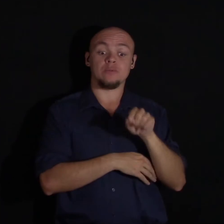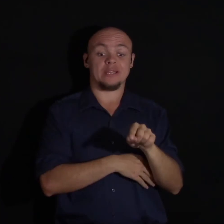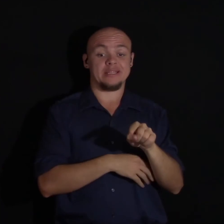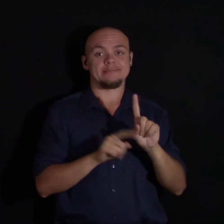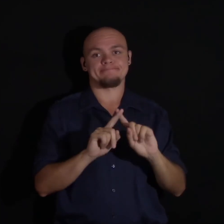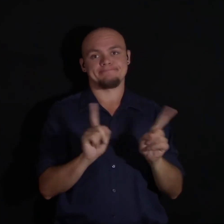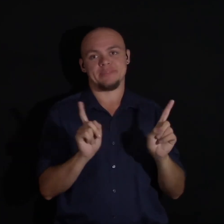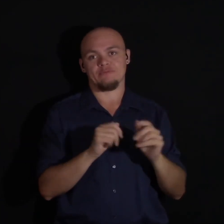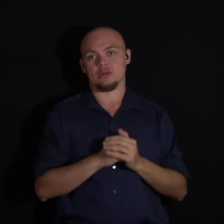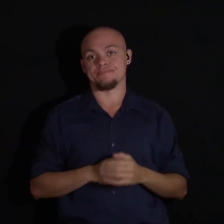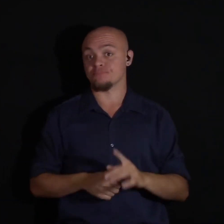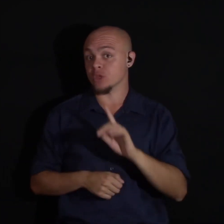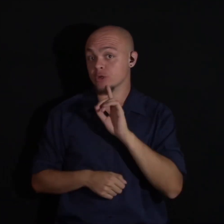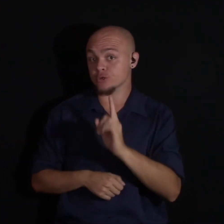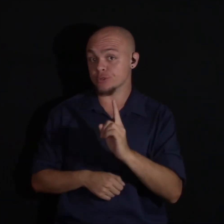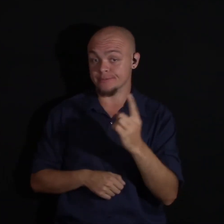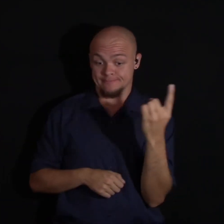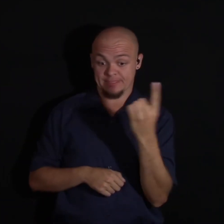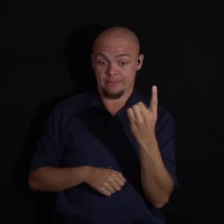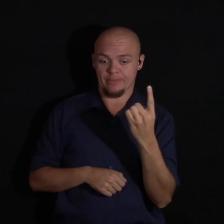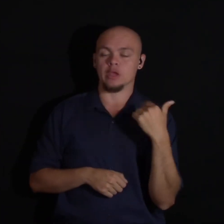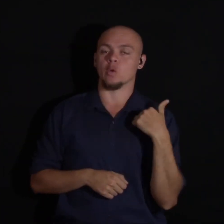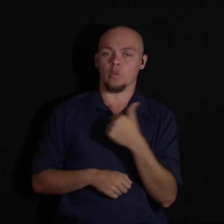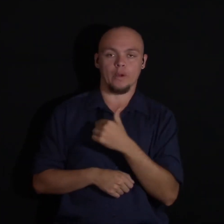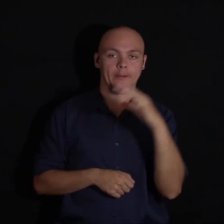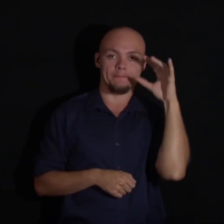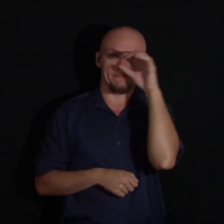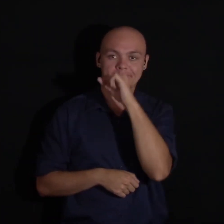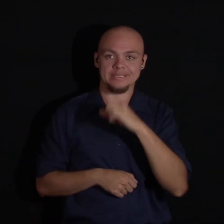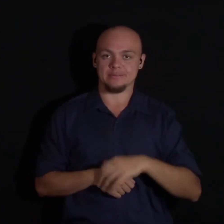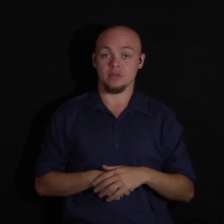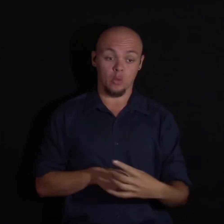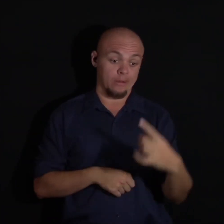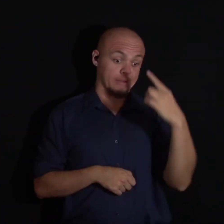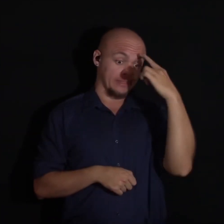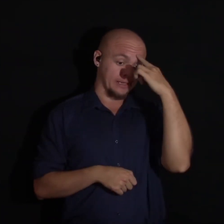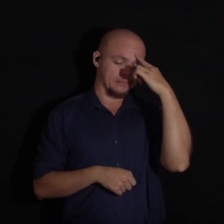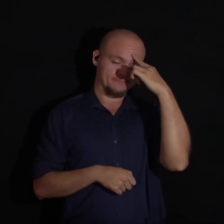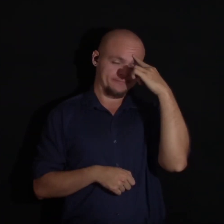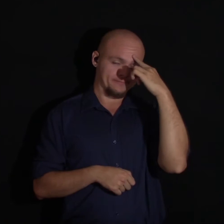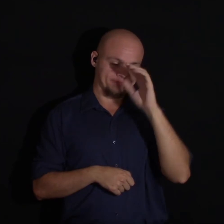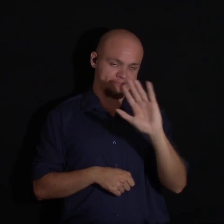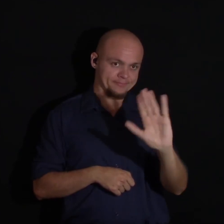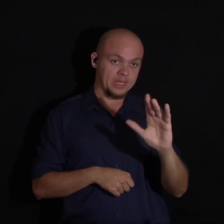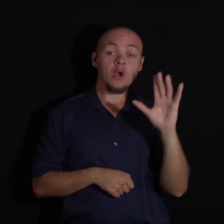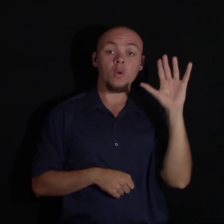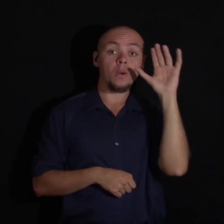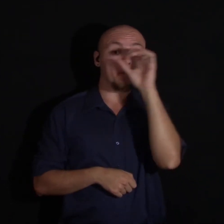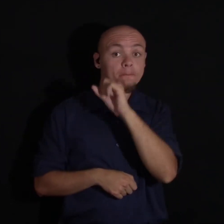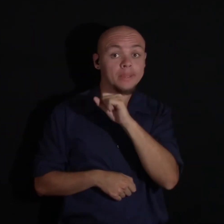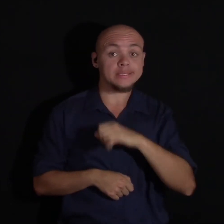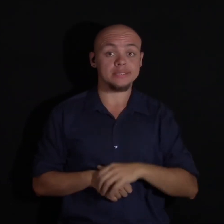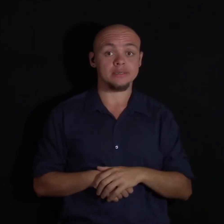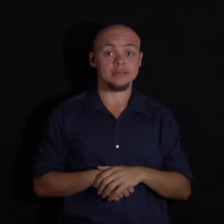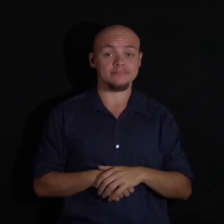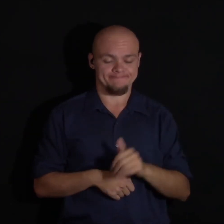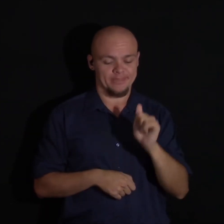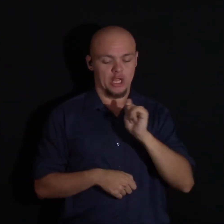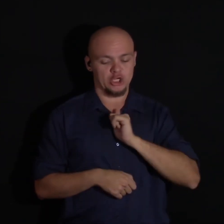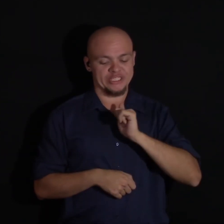It's true that we're missing something in sex, but it's not what we think it is. What we're missing is